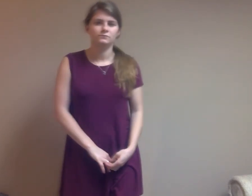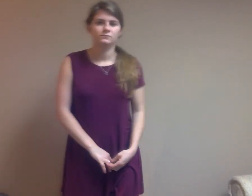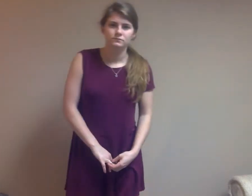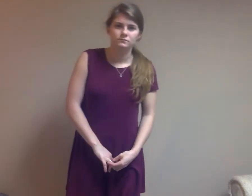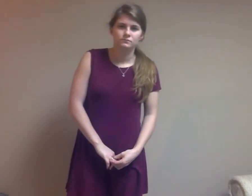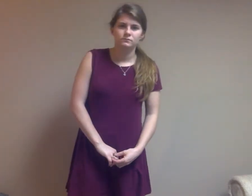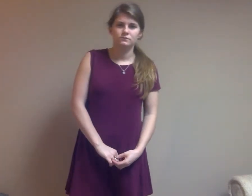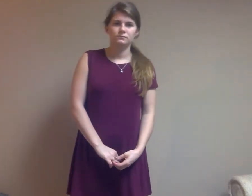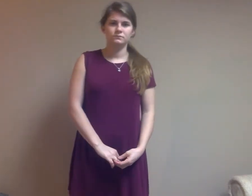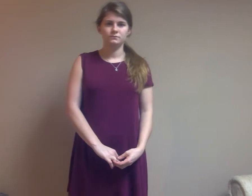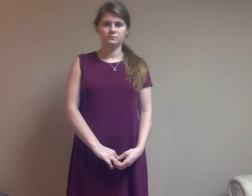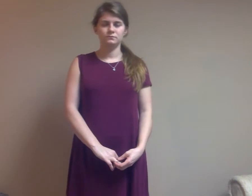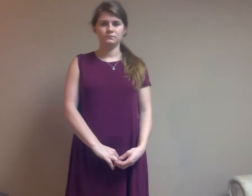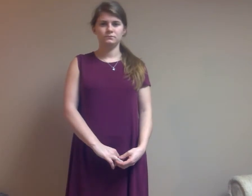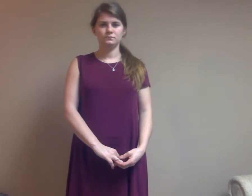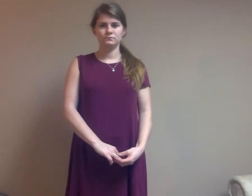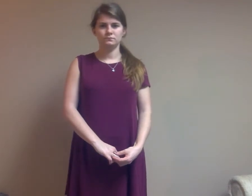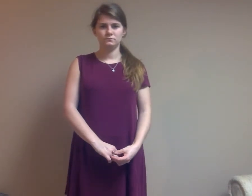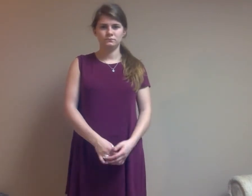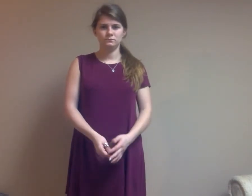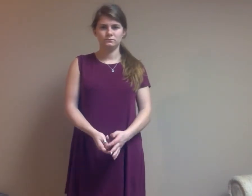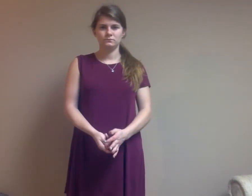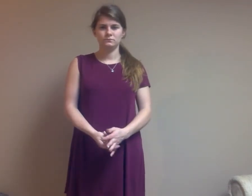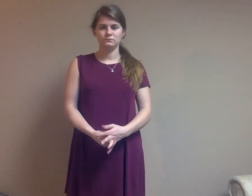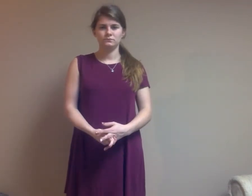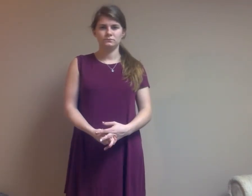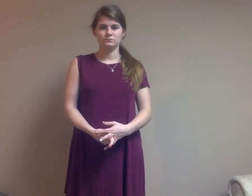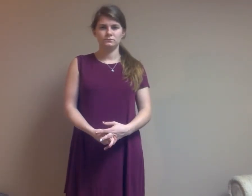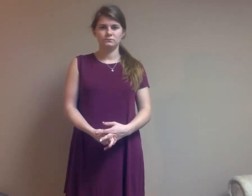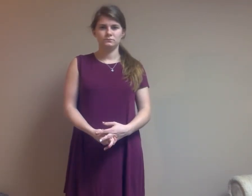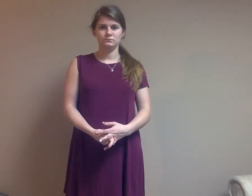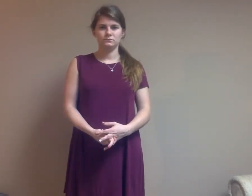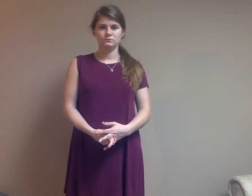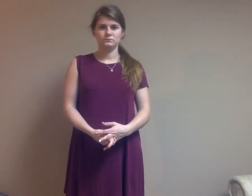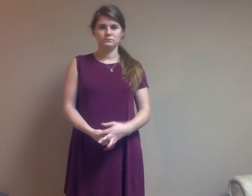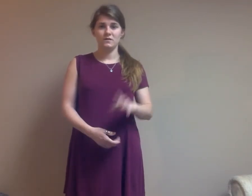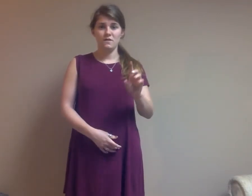But after her first visit home, April is finding it more difficult.